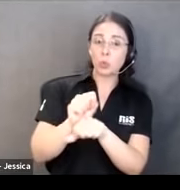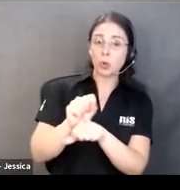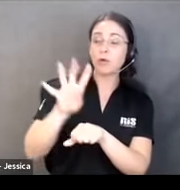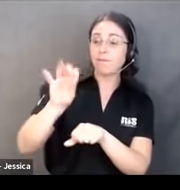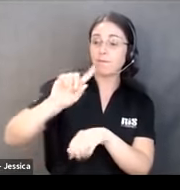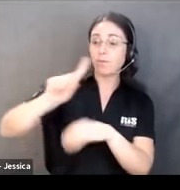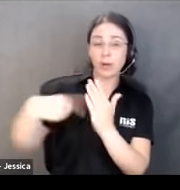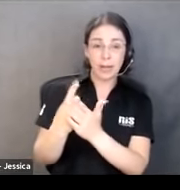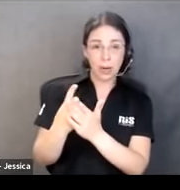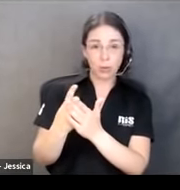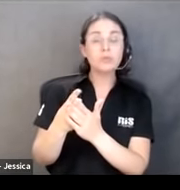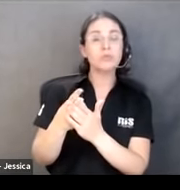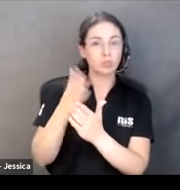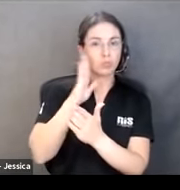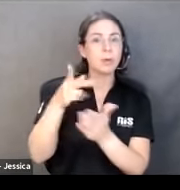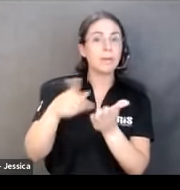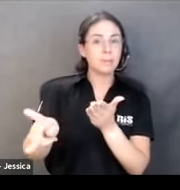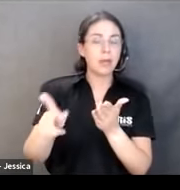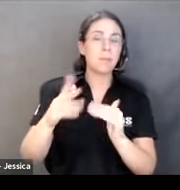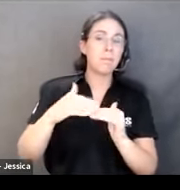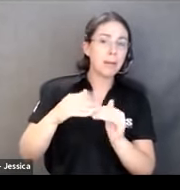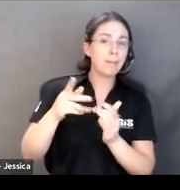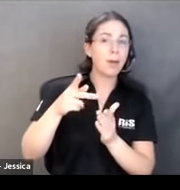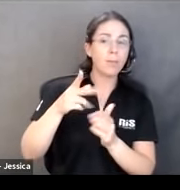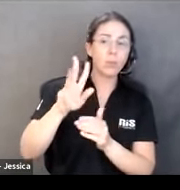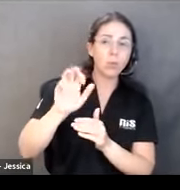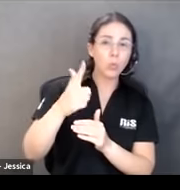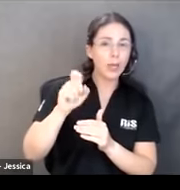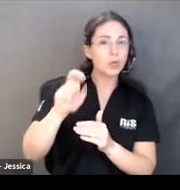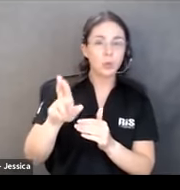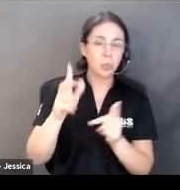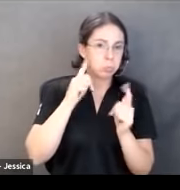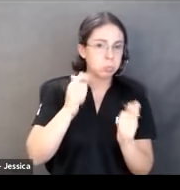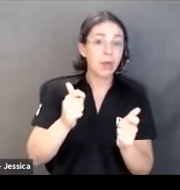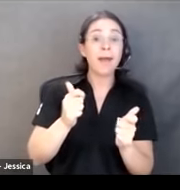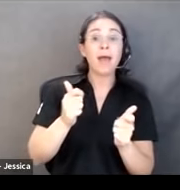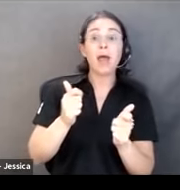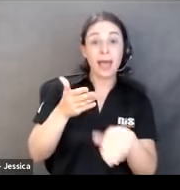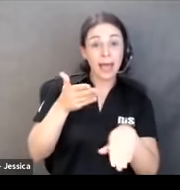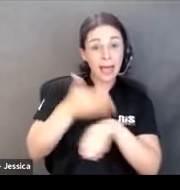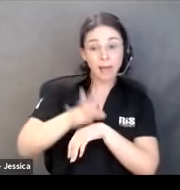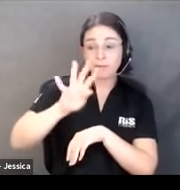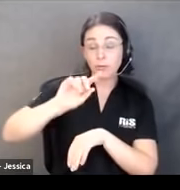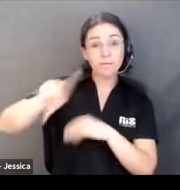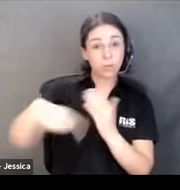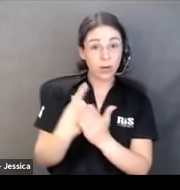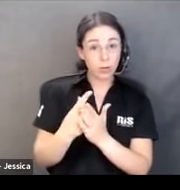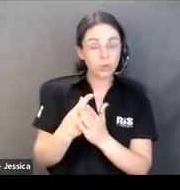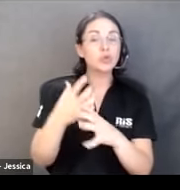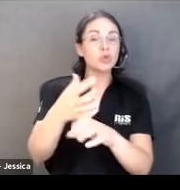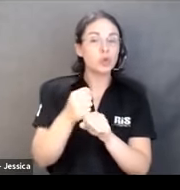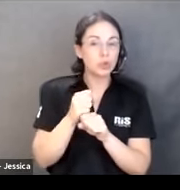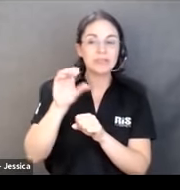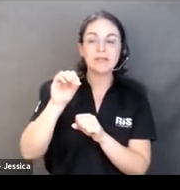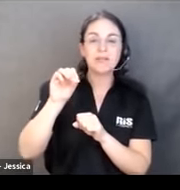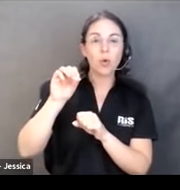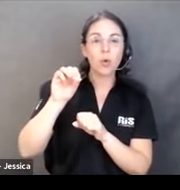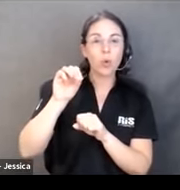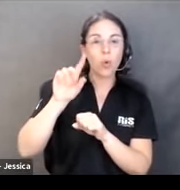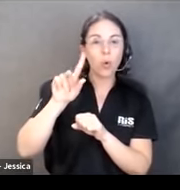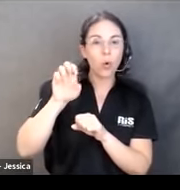Anything over 40 hours, you get overtime pay. My bill would start overtime pay after 32